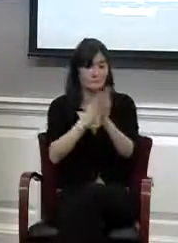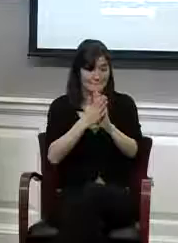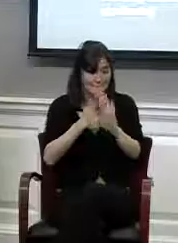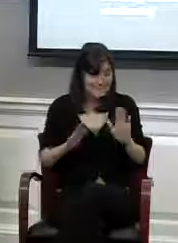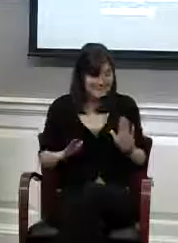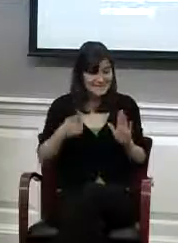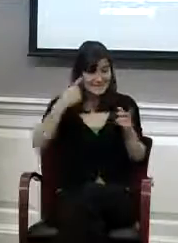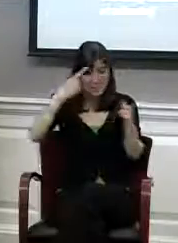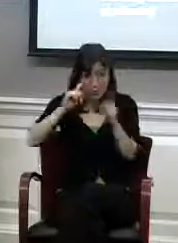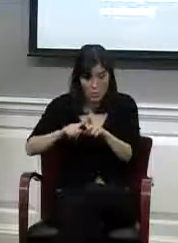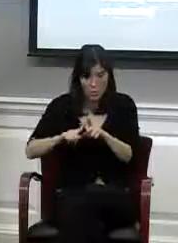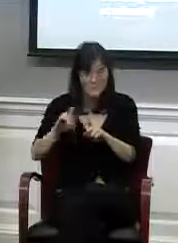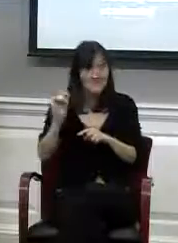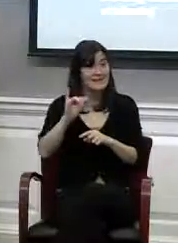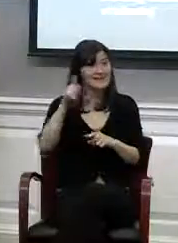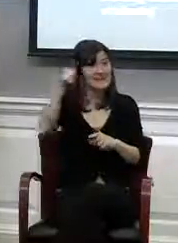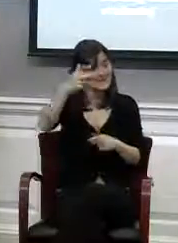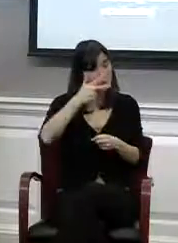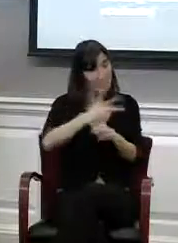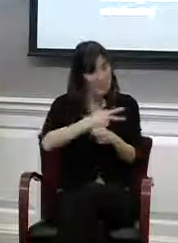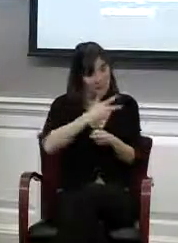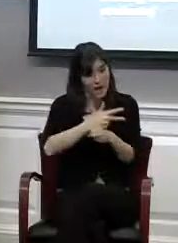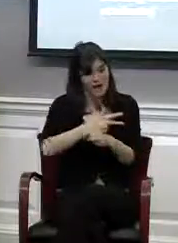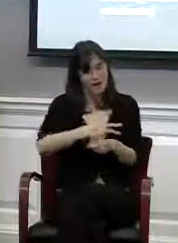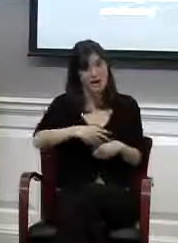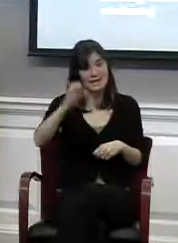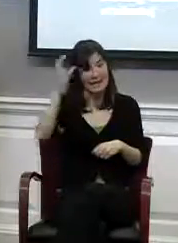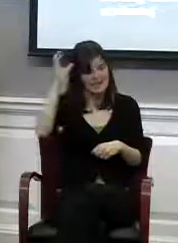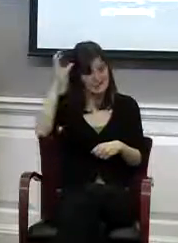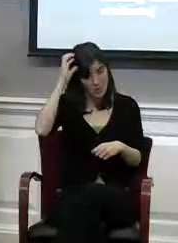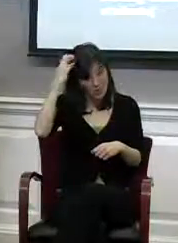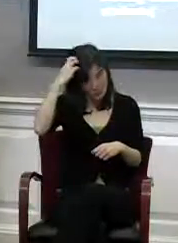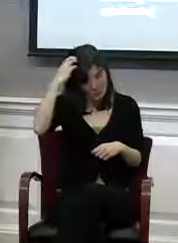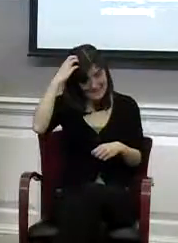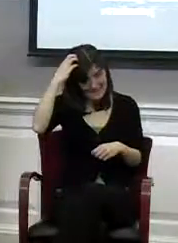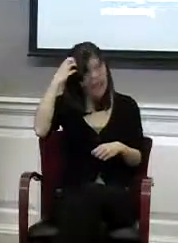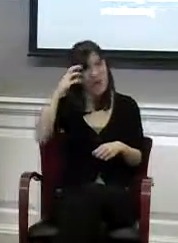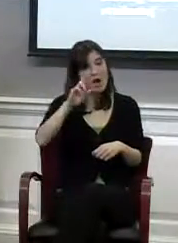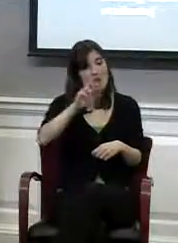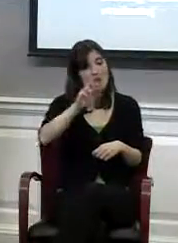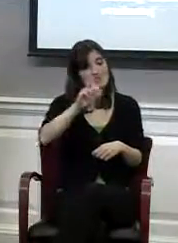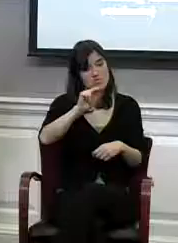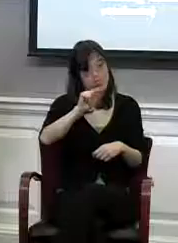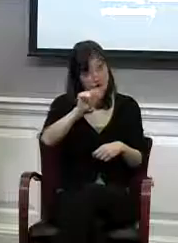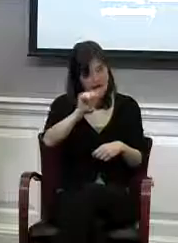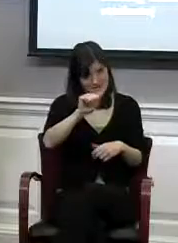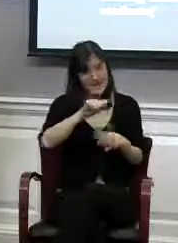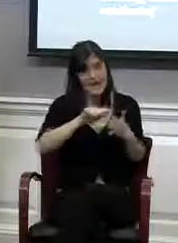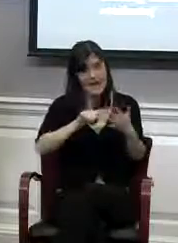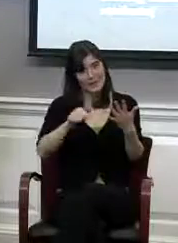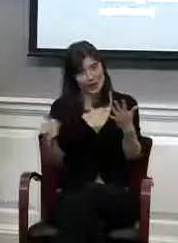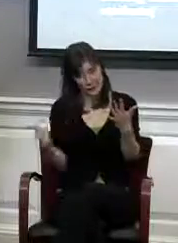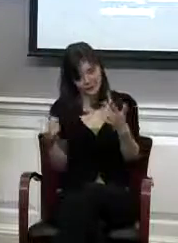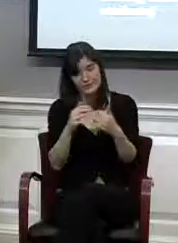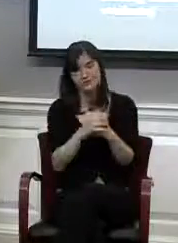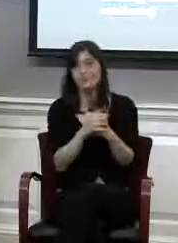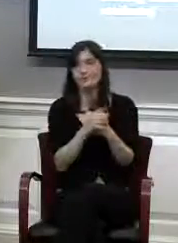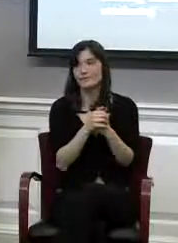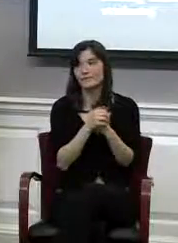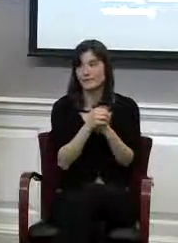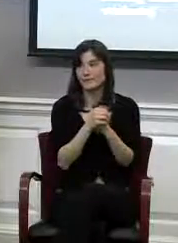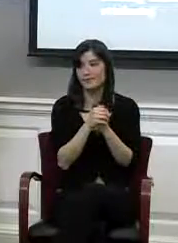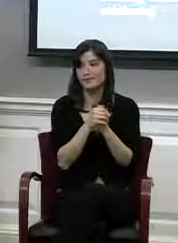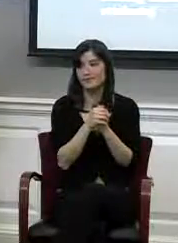diverse as Guatemala, Cambodia, Rwanda, among others. As heightened calls for evaluation are made by scholars and practitioners of human